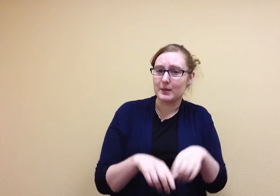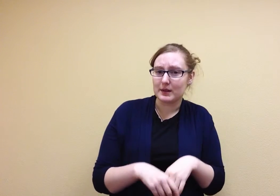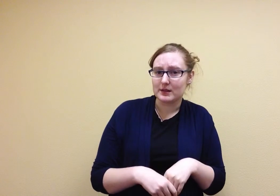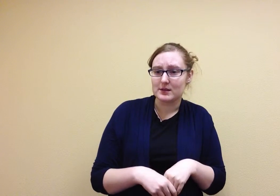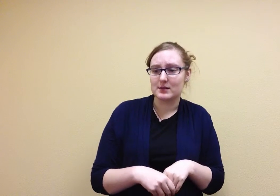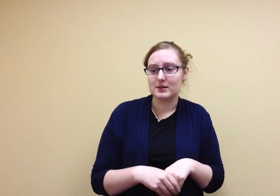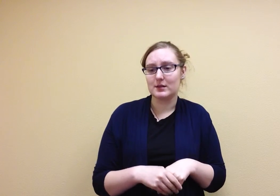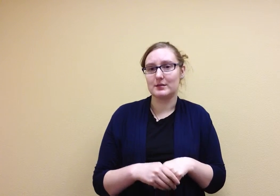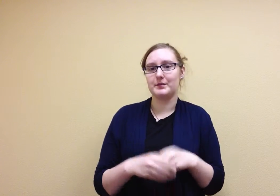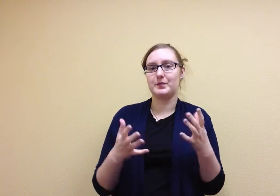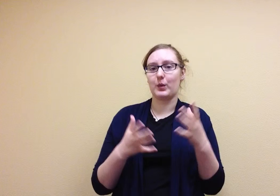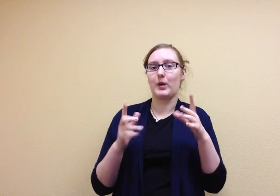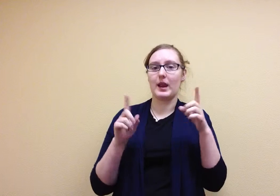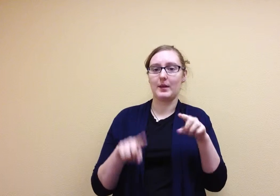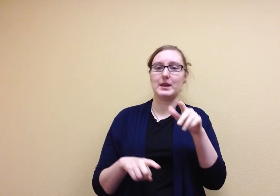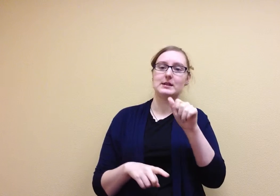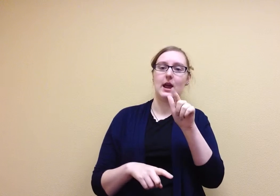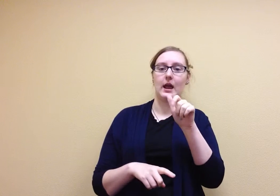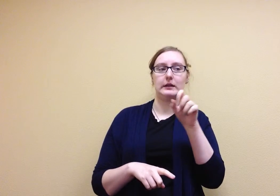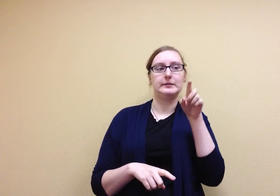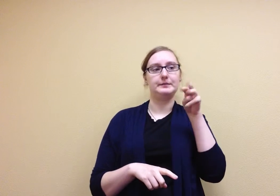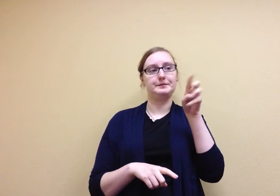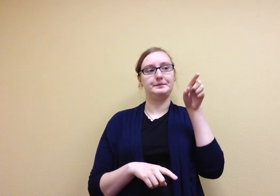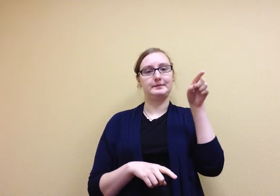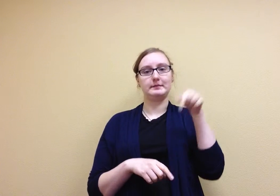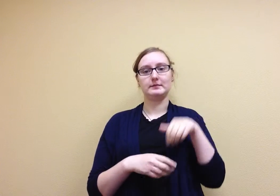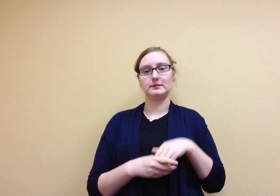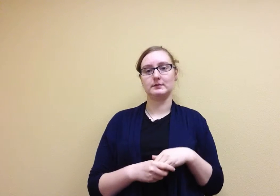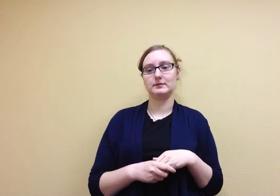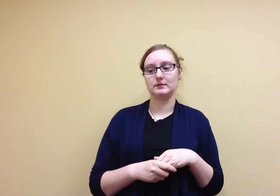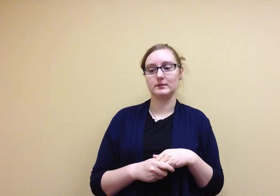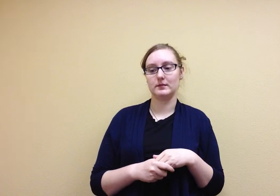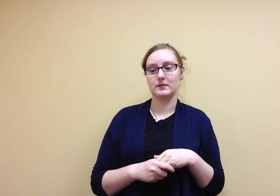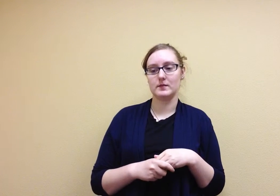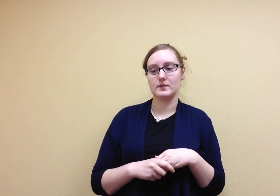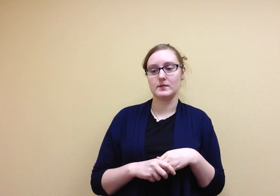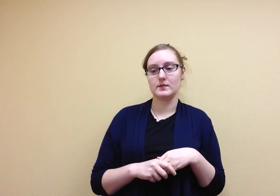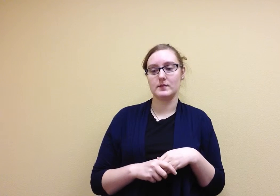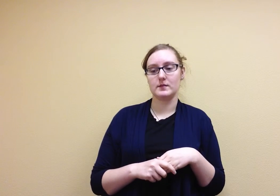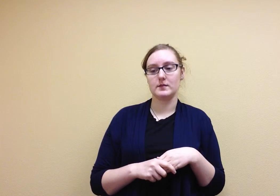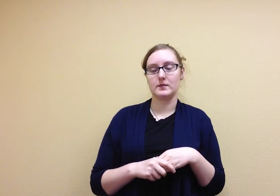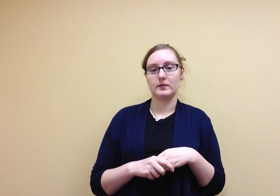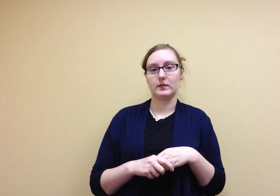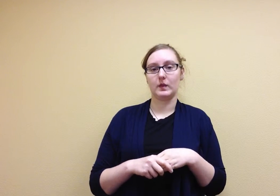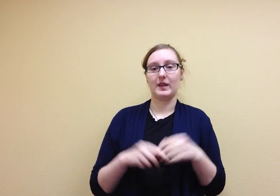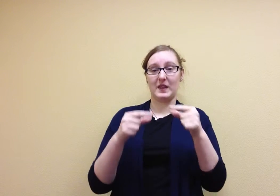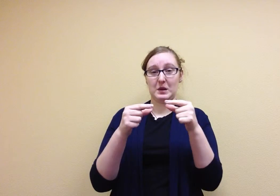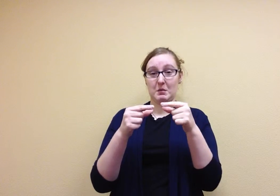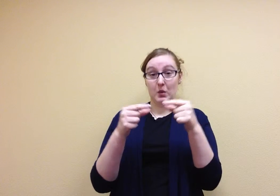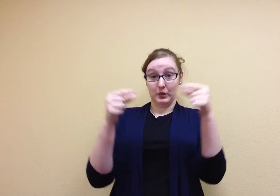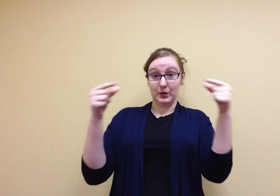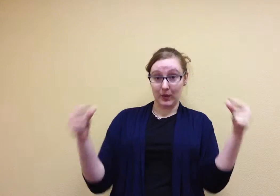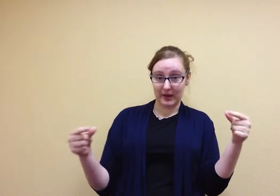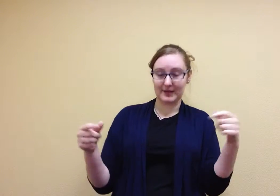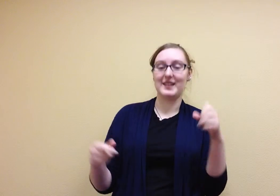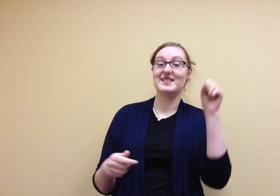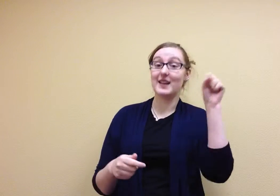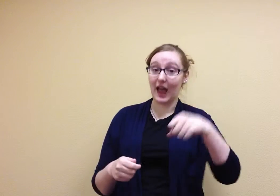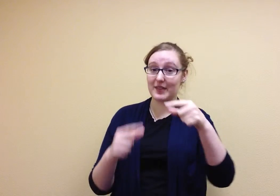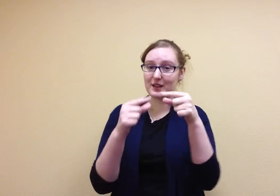What happened, Adam, when we did this with our magnets? So they get pulled away. Yeah, they get pushed apart.